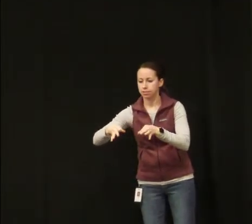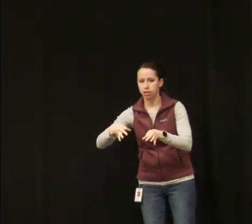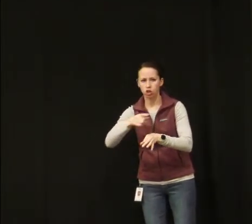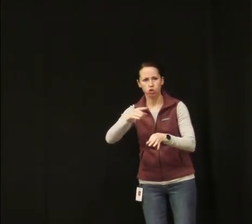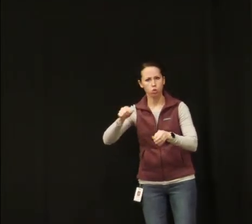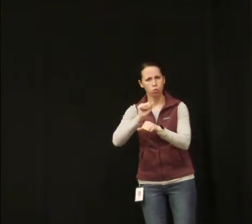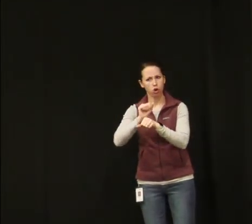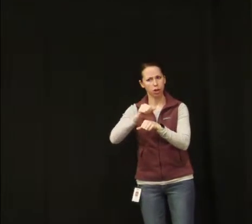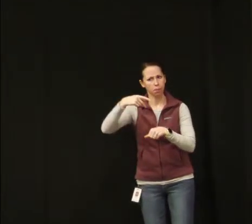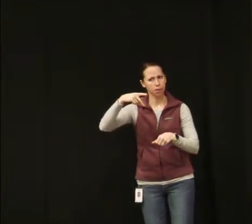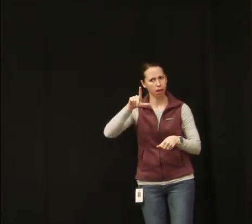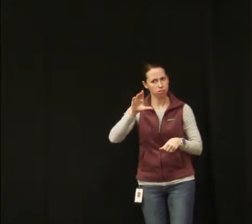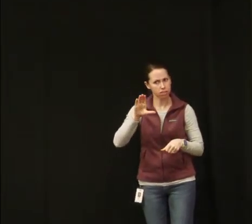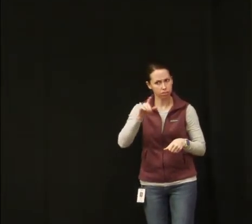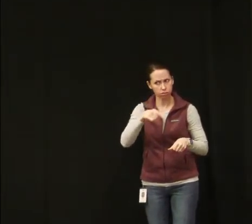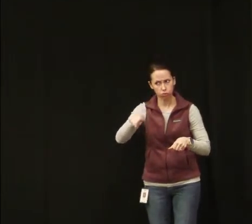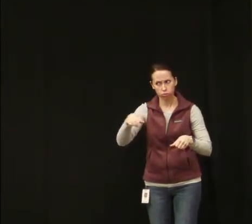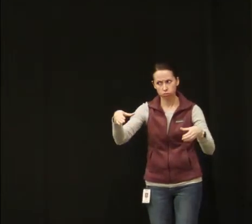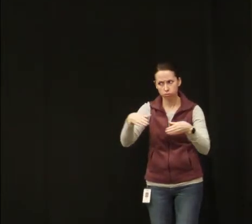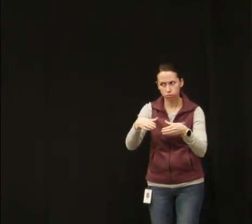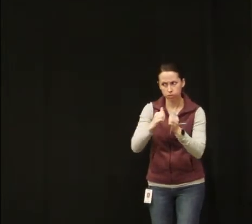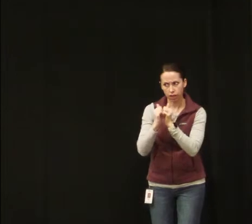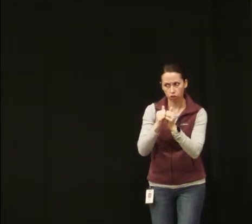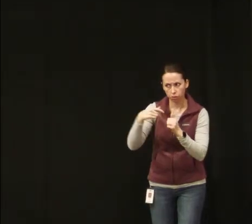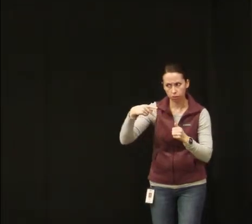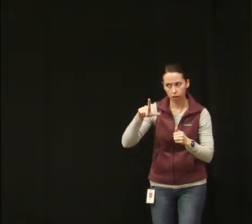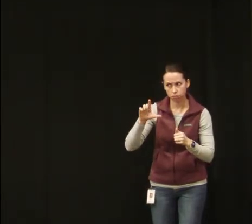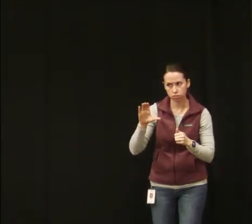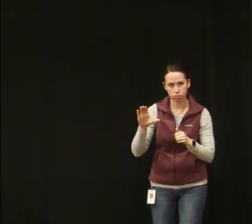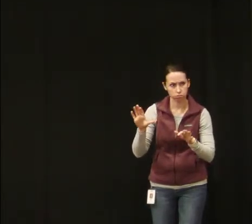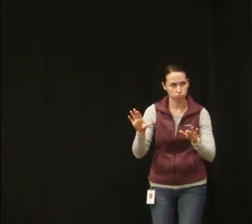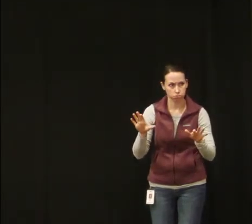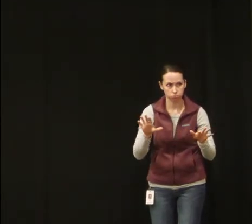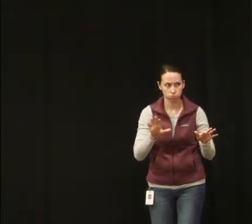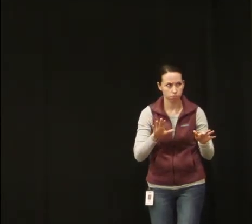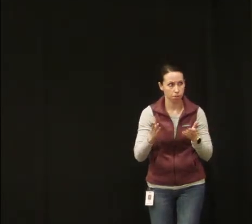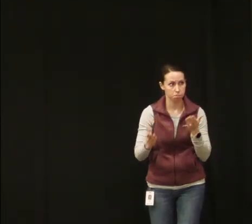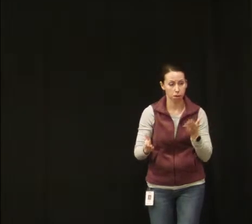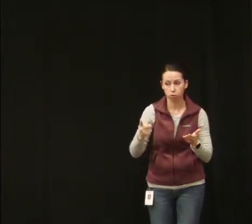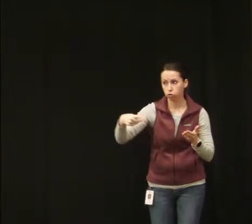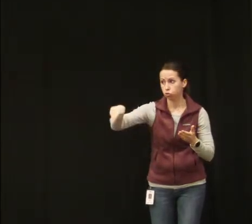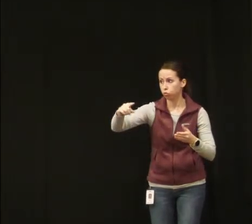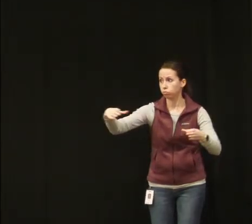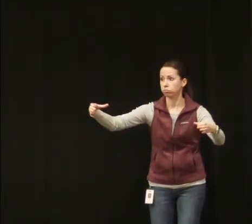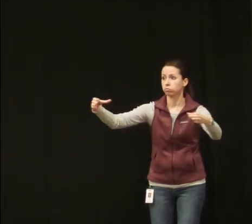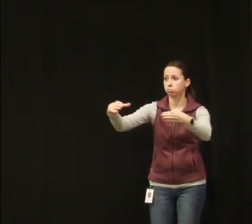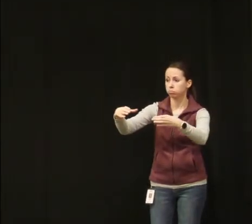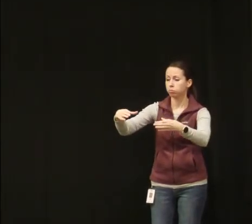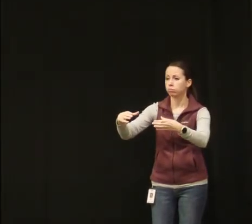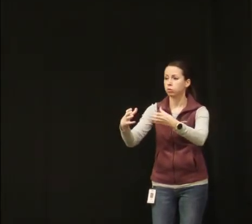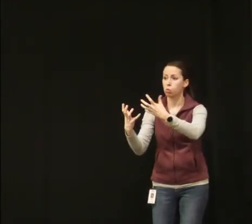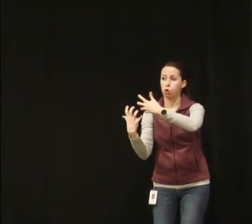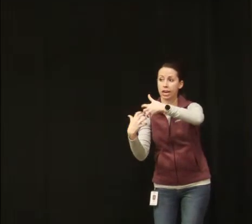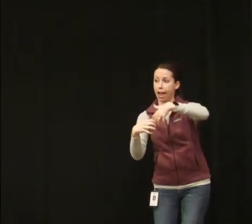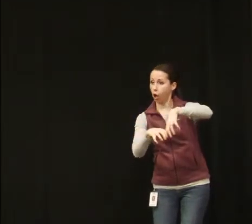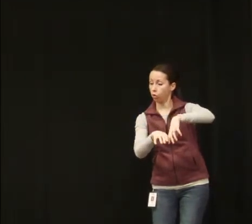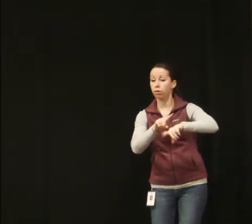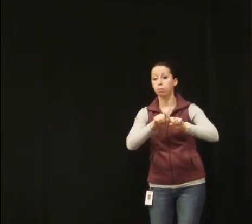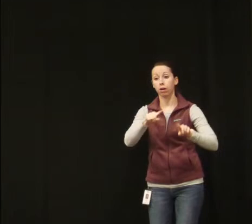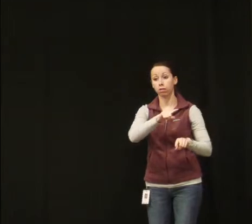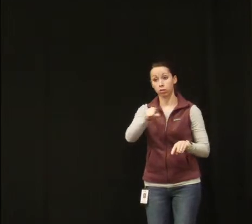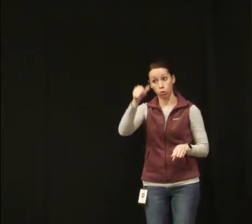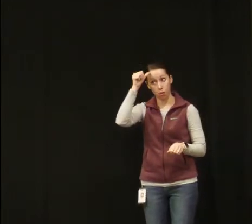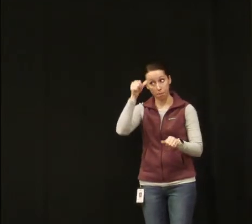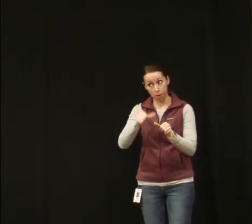as PLCs? You guys get together as PLCs? Maybe that's something that you work out. Just remember that